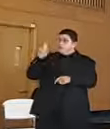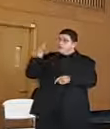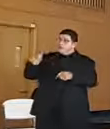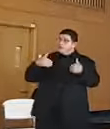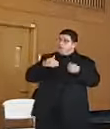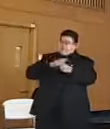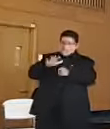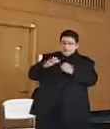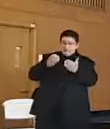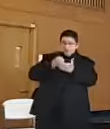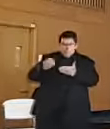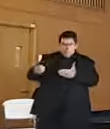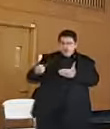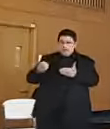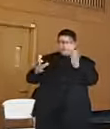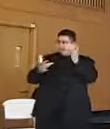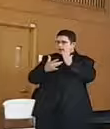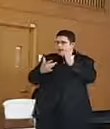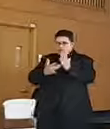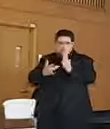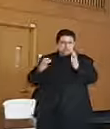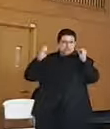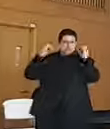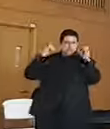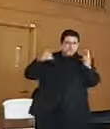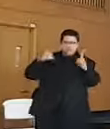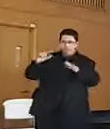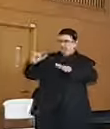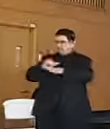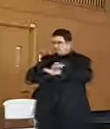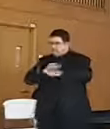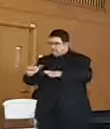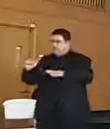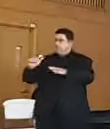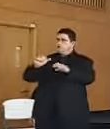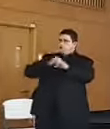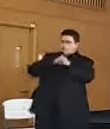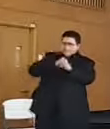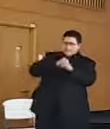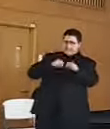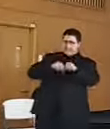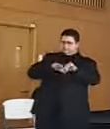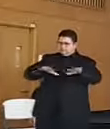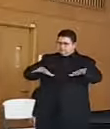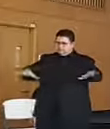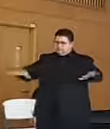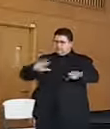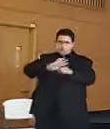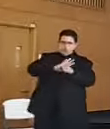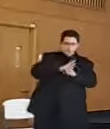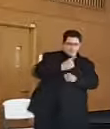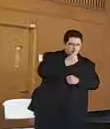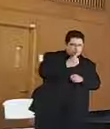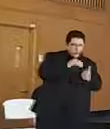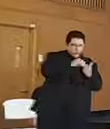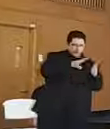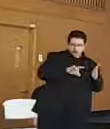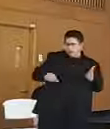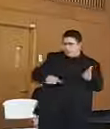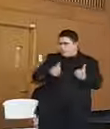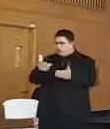enough technology, and enough education and training to prevent the transmission of COVID from one kid to another or